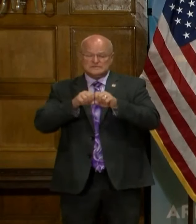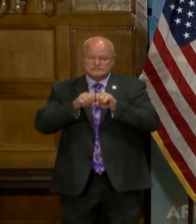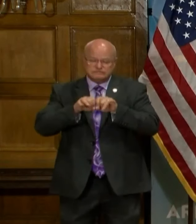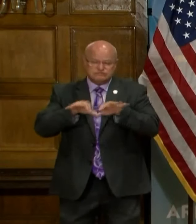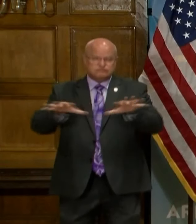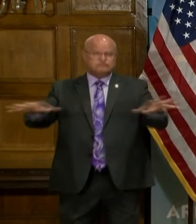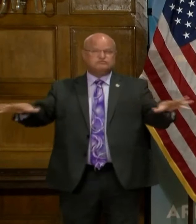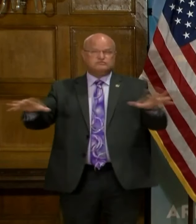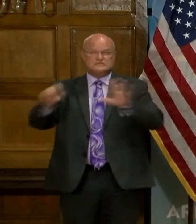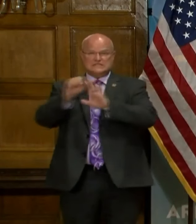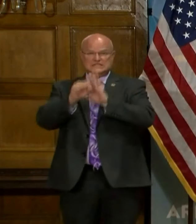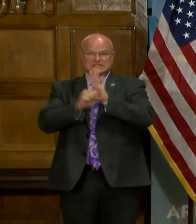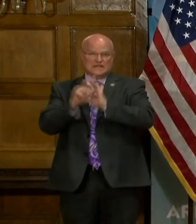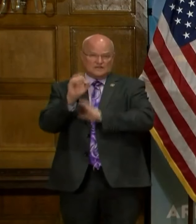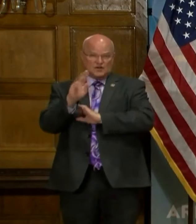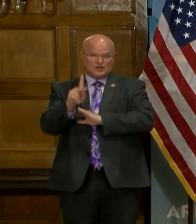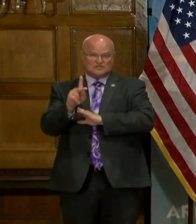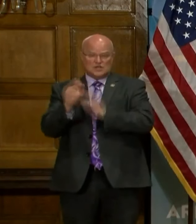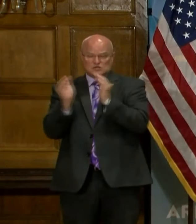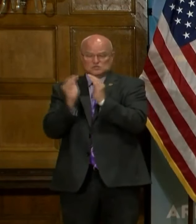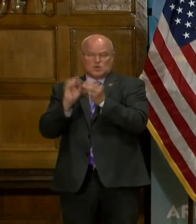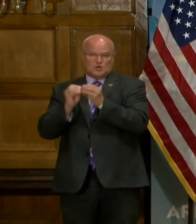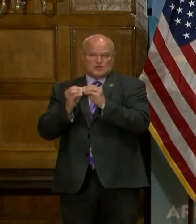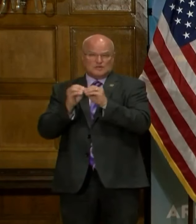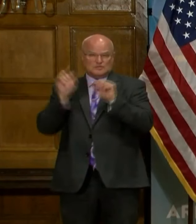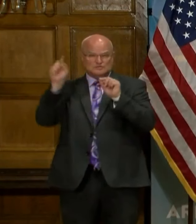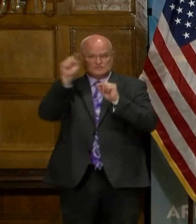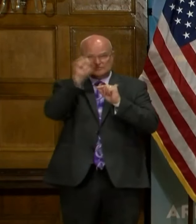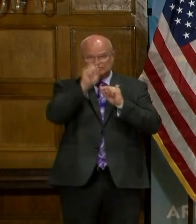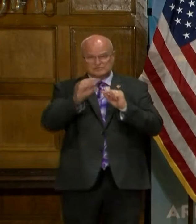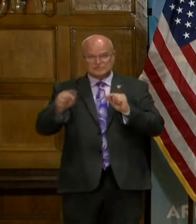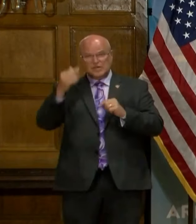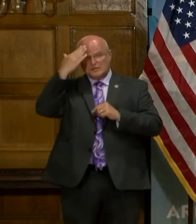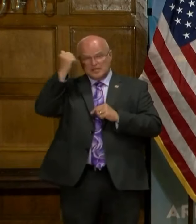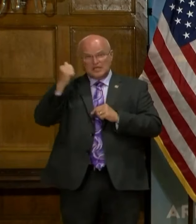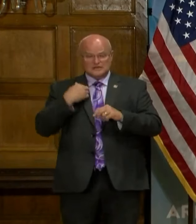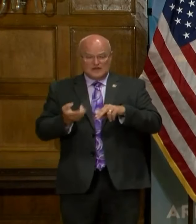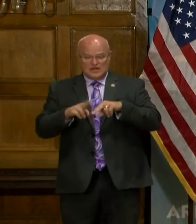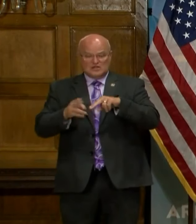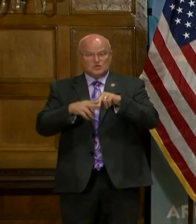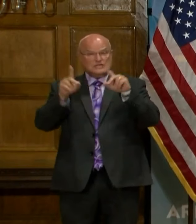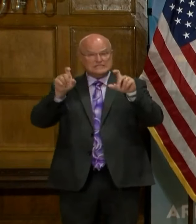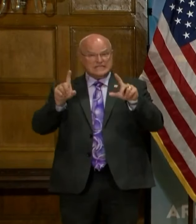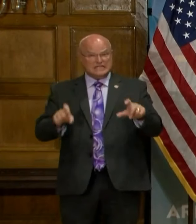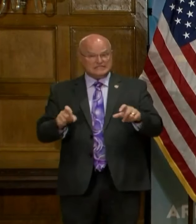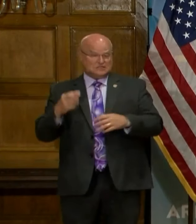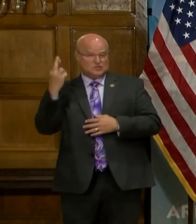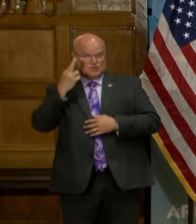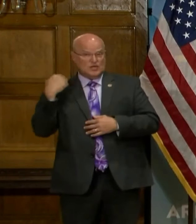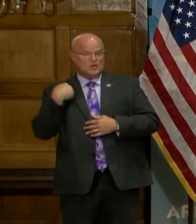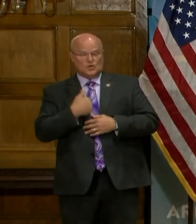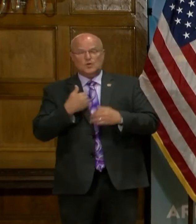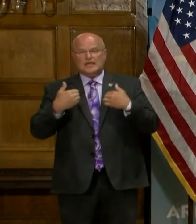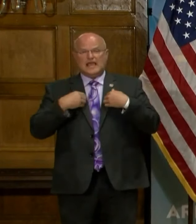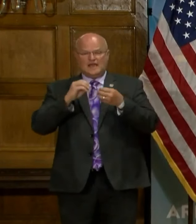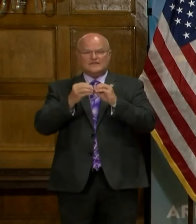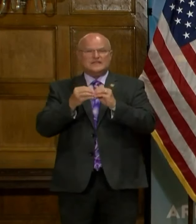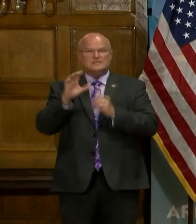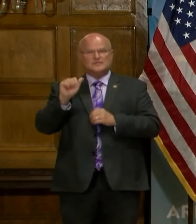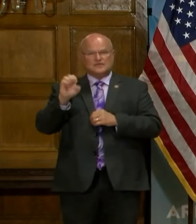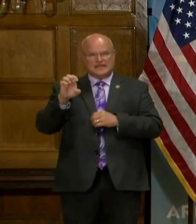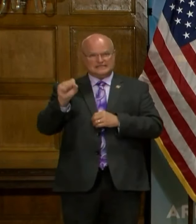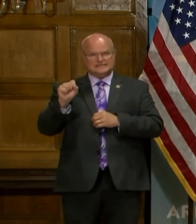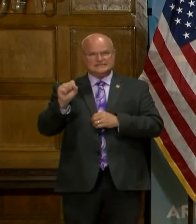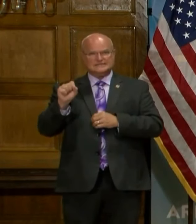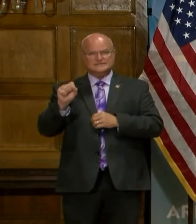spread throughout Arkansas in smaller numbers, and because of our increased testing is one of the reasons we have the number of